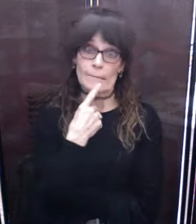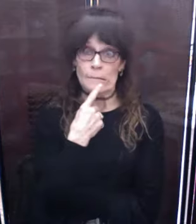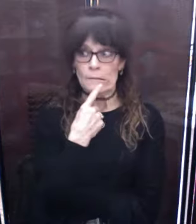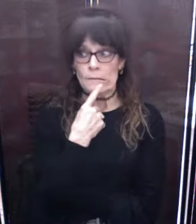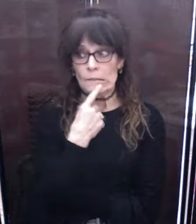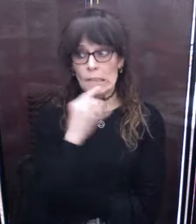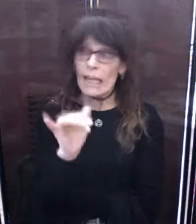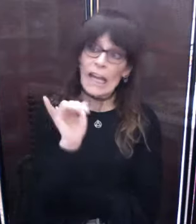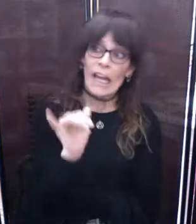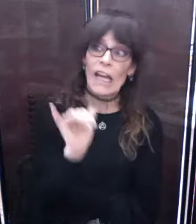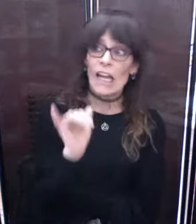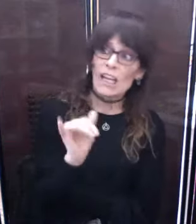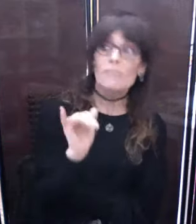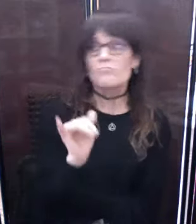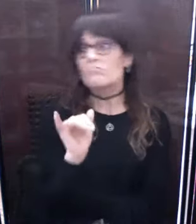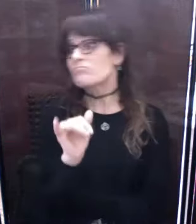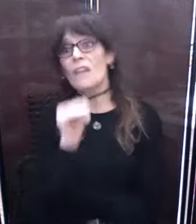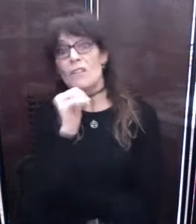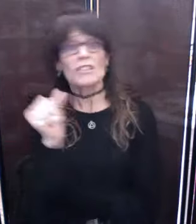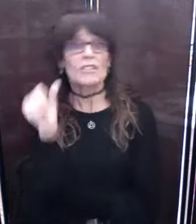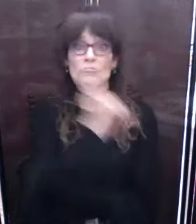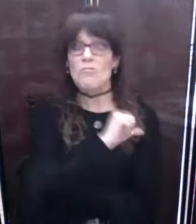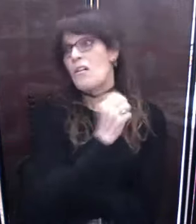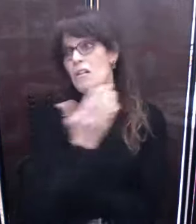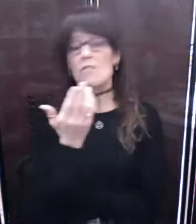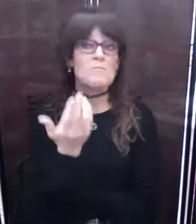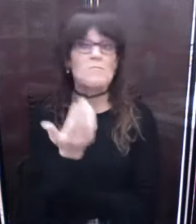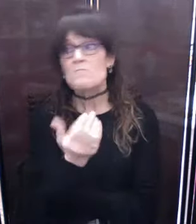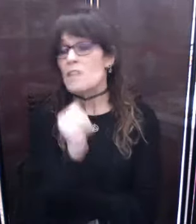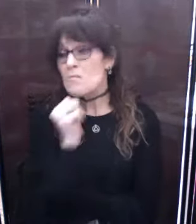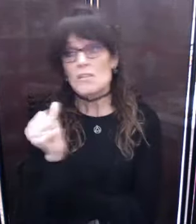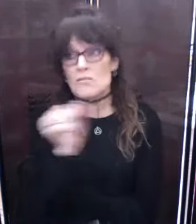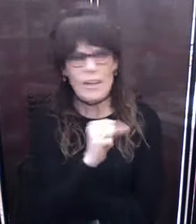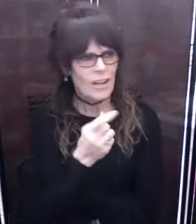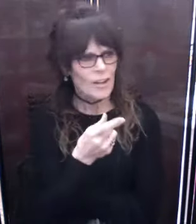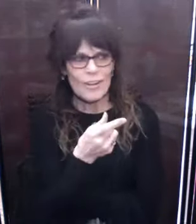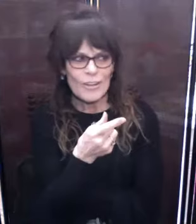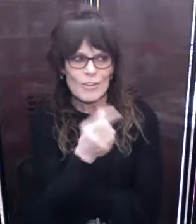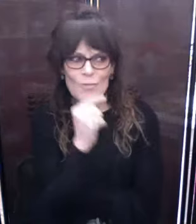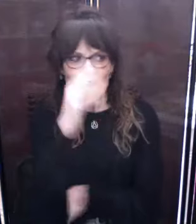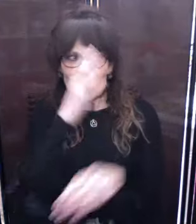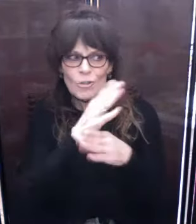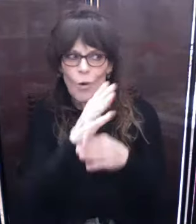yeah, I wasn't drunk. I wasn't drunk. And she said, well, you weren't sober. You'd